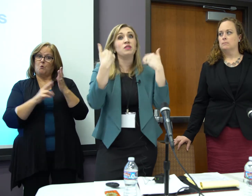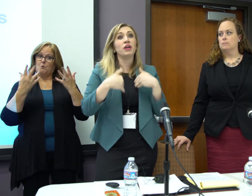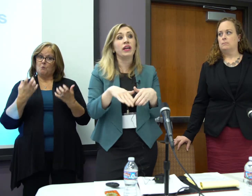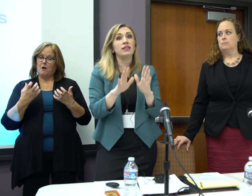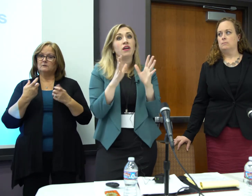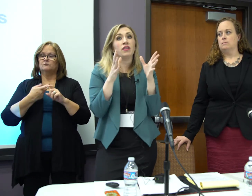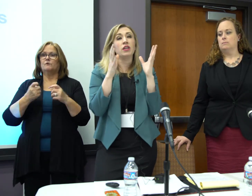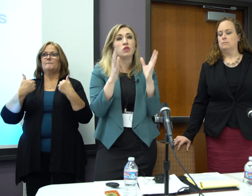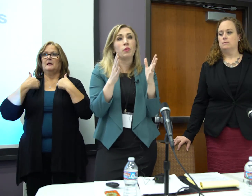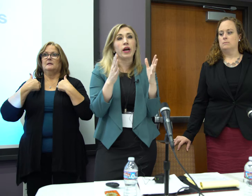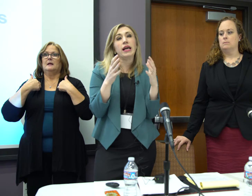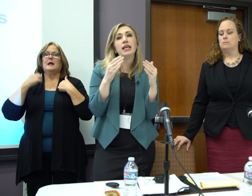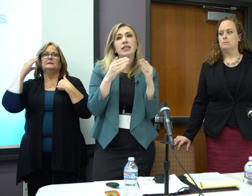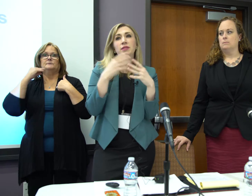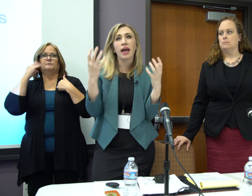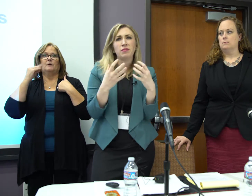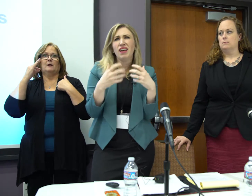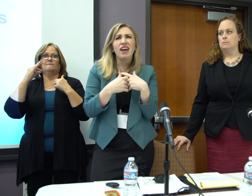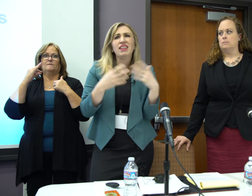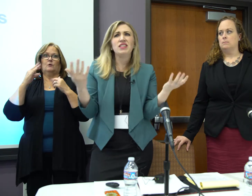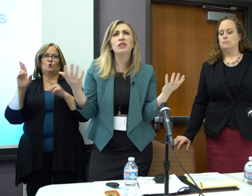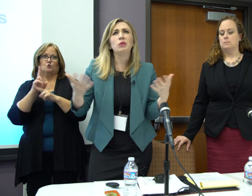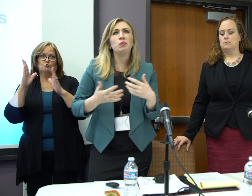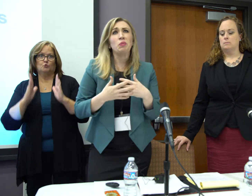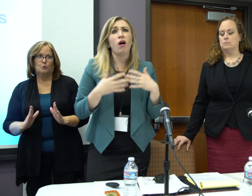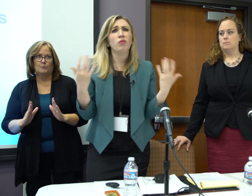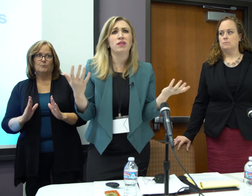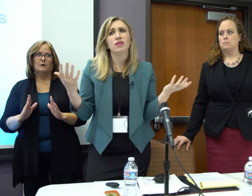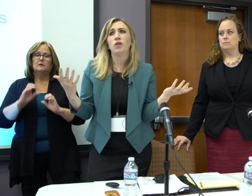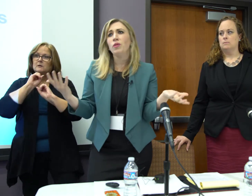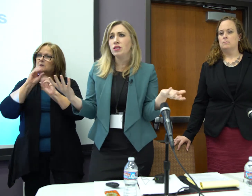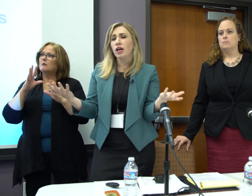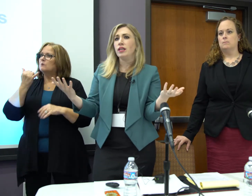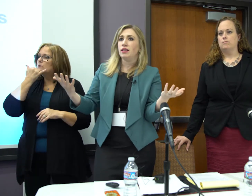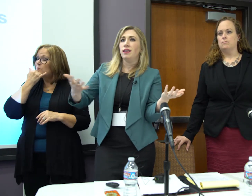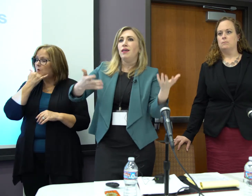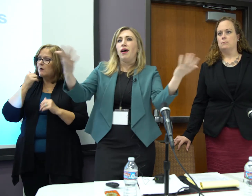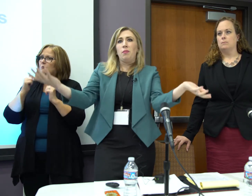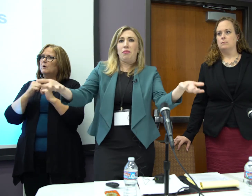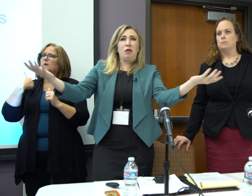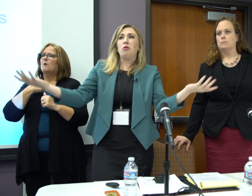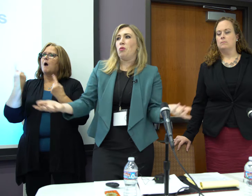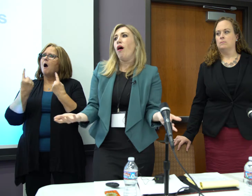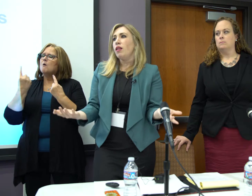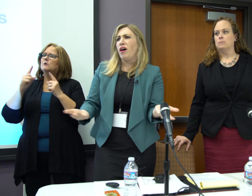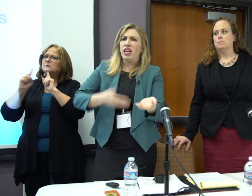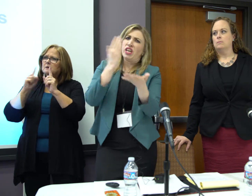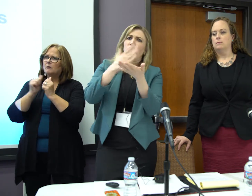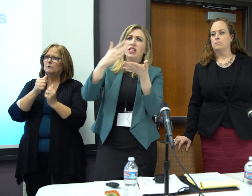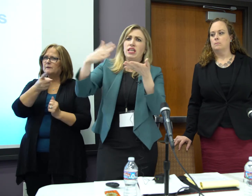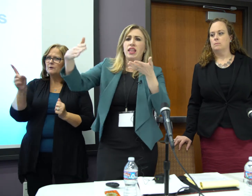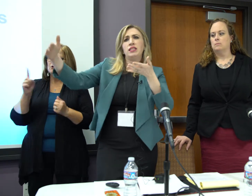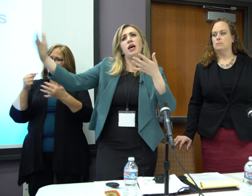the experience of the consumer. And I think sometimes, and there's nothing wrong with this, because we're always talking to you know, you all about,